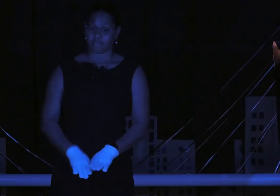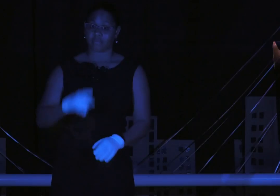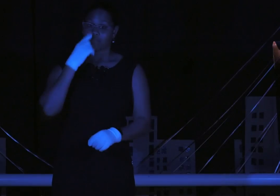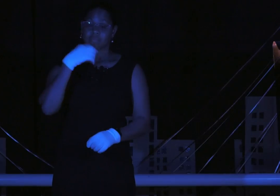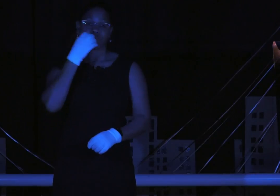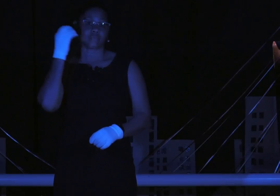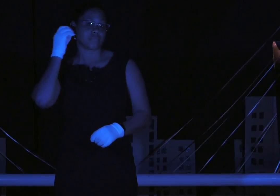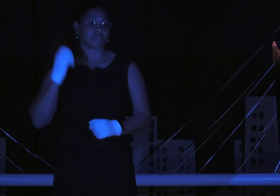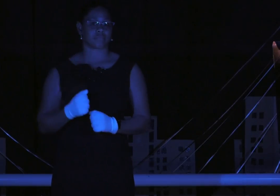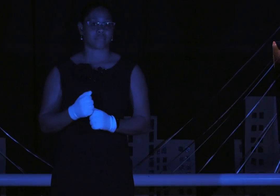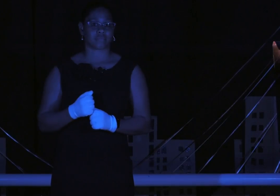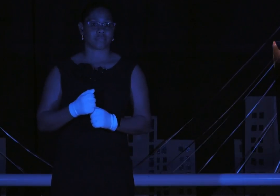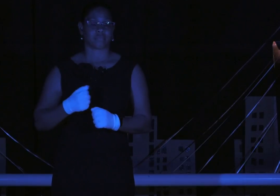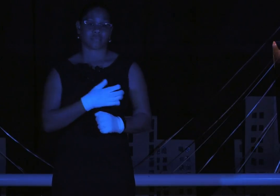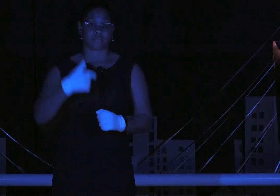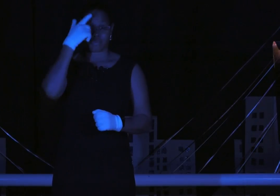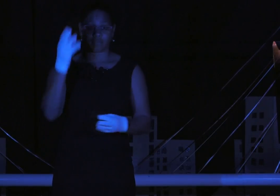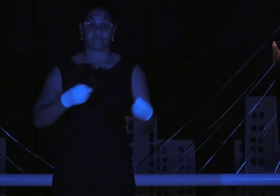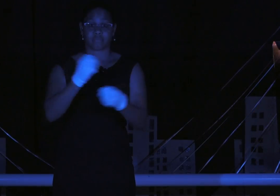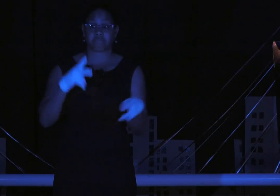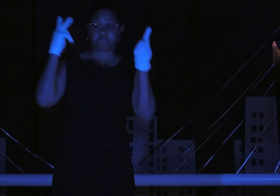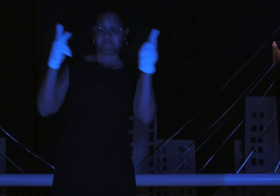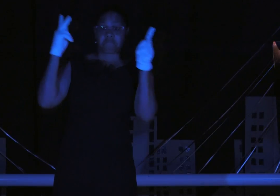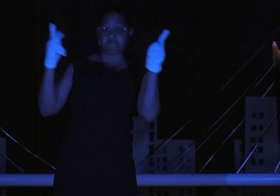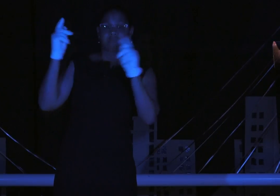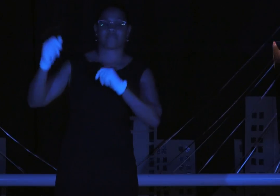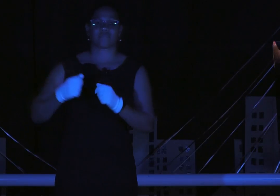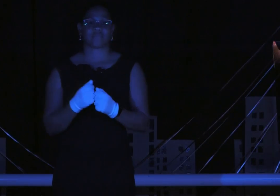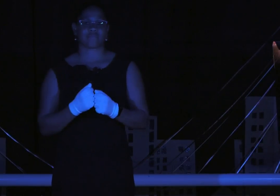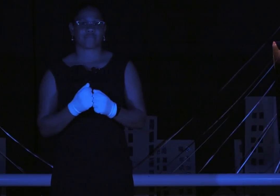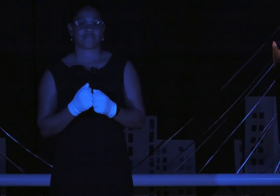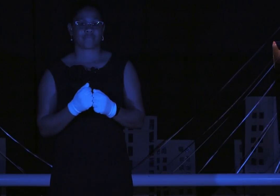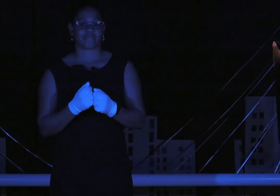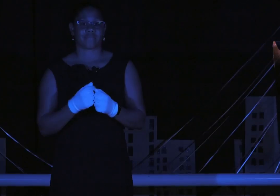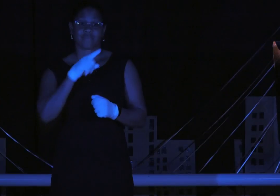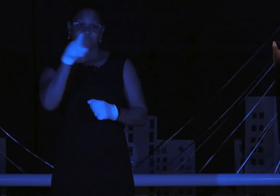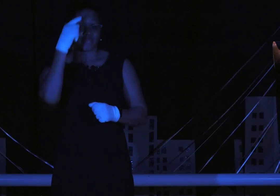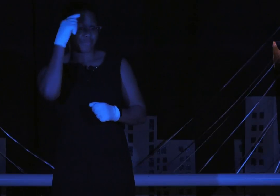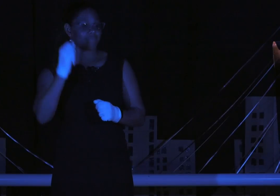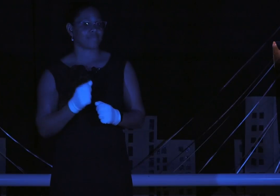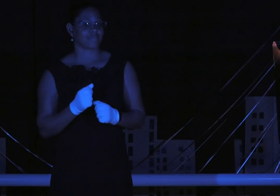home and the mind creates a party. You think, then